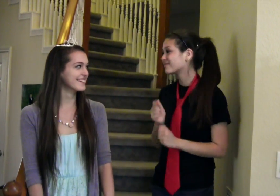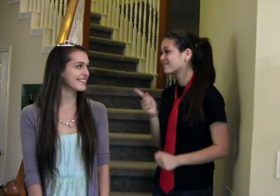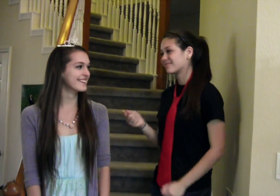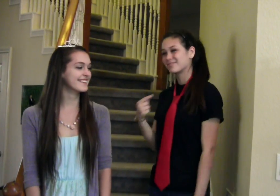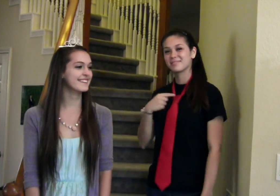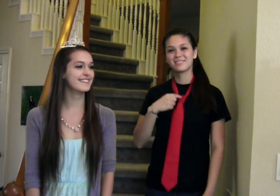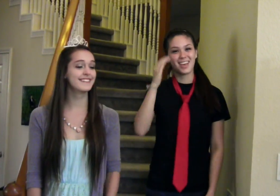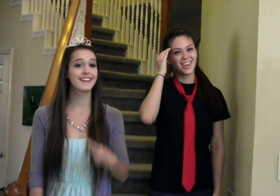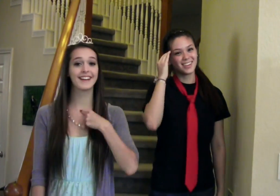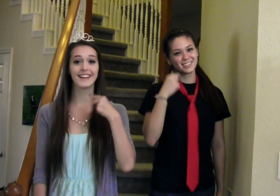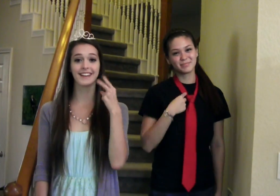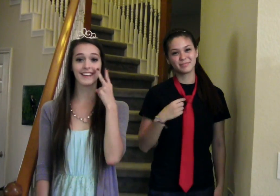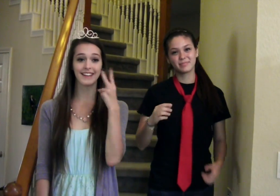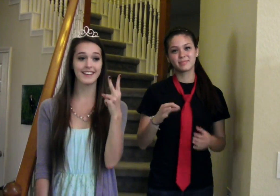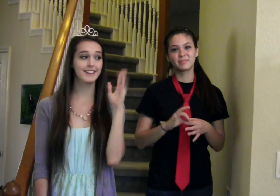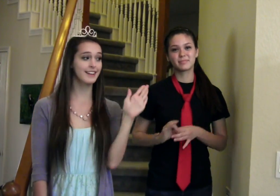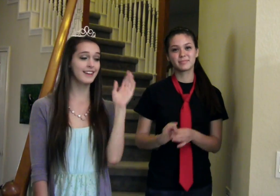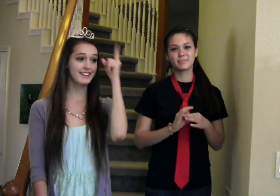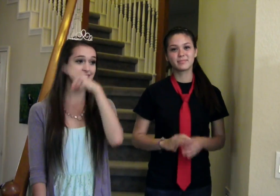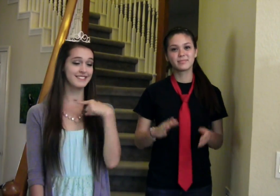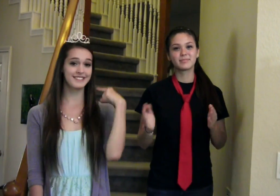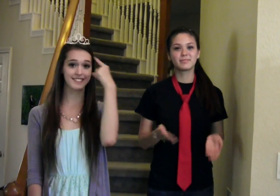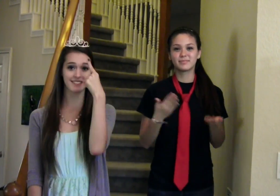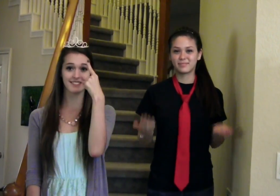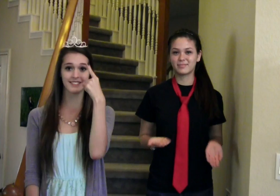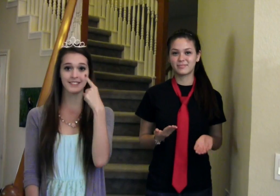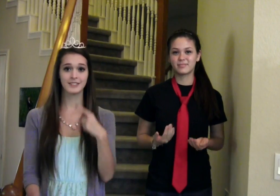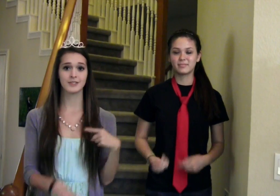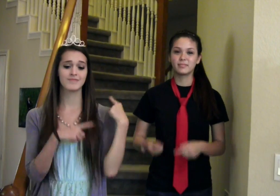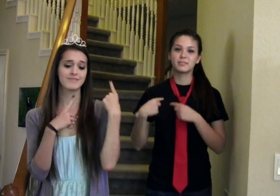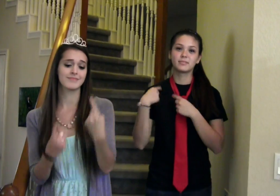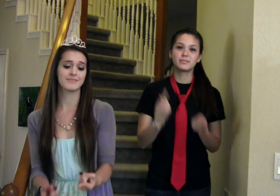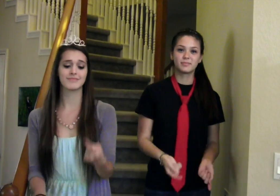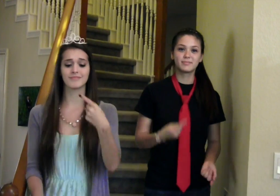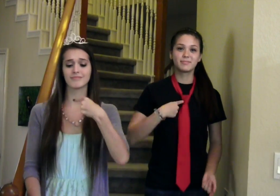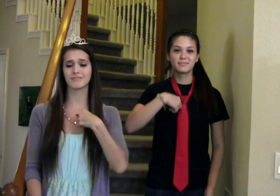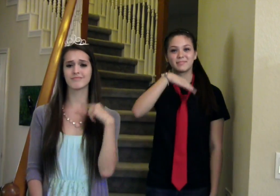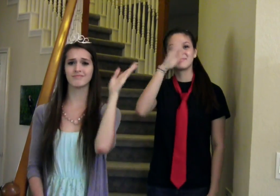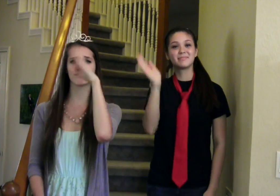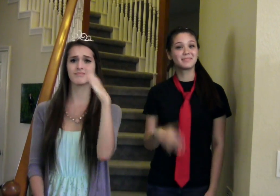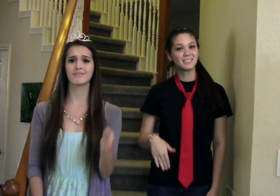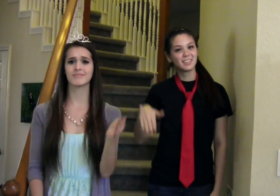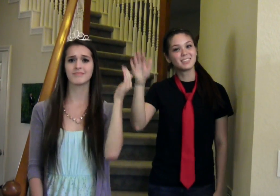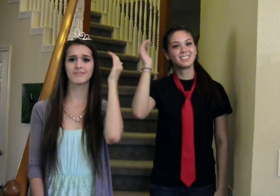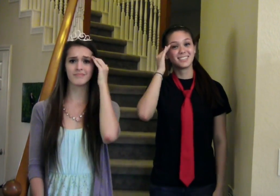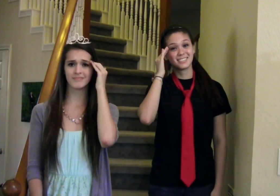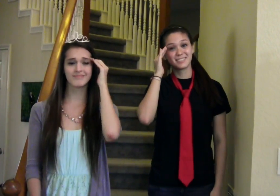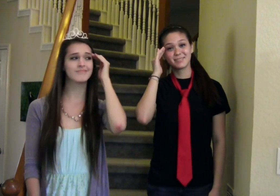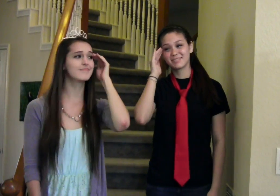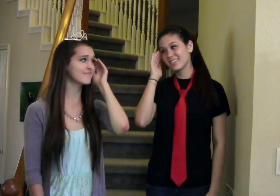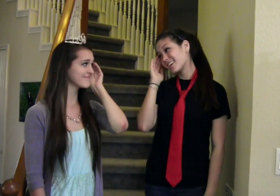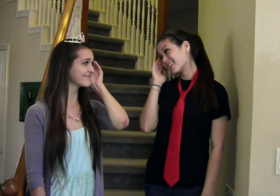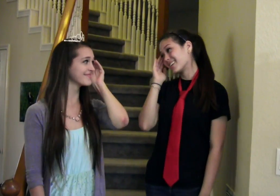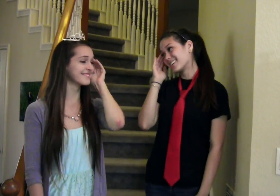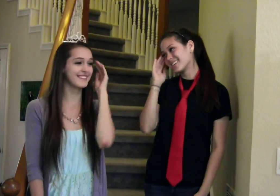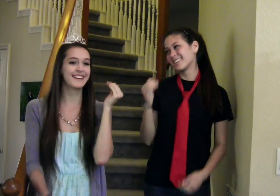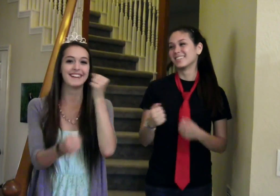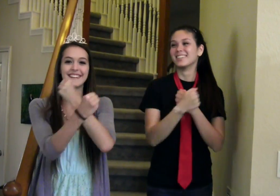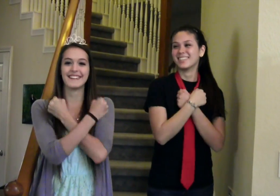But with you, I found my place. I see your face, and it's nothing like I've ever known before. Love is